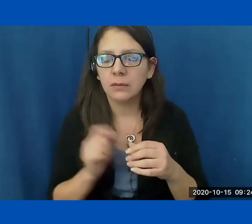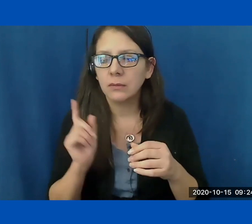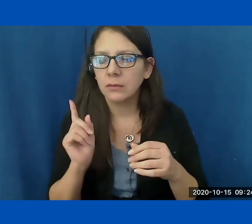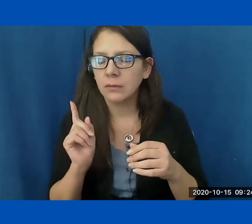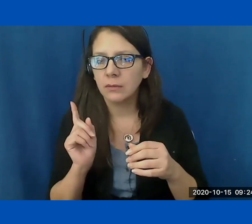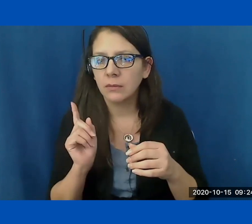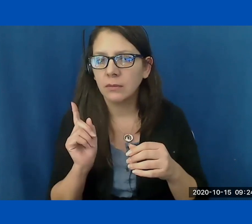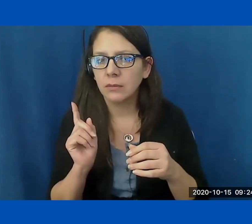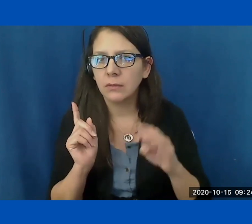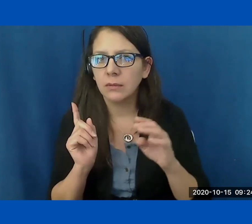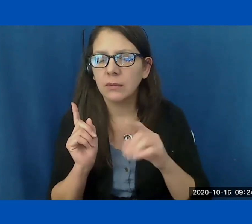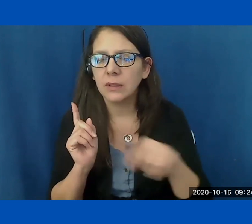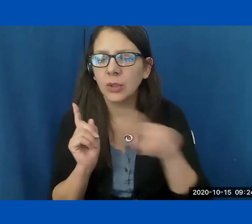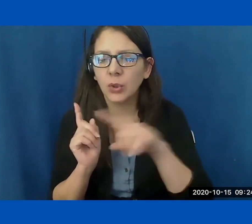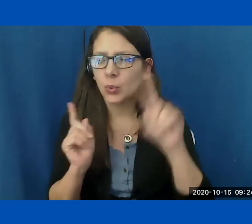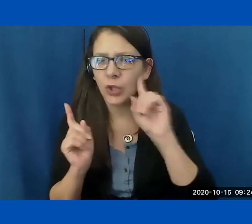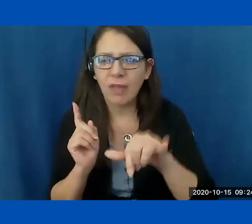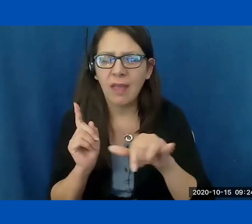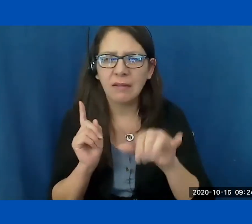Were you able to hear that?